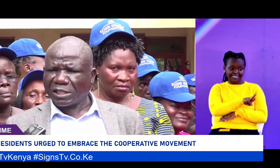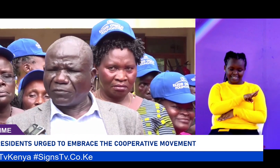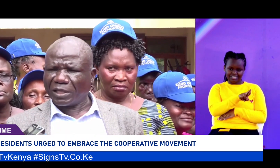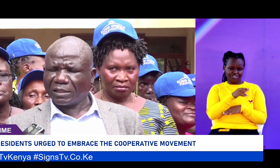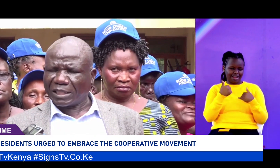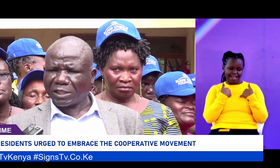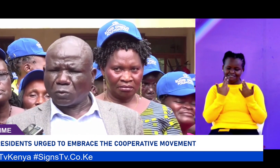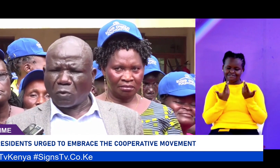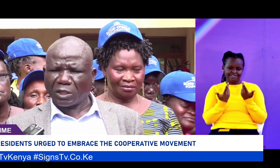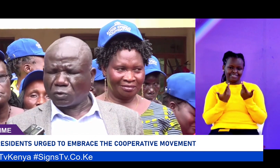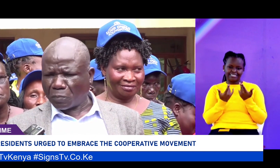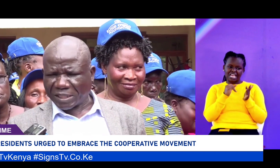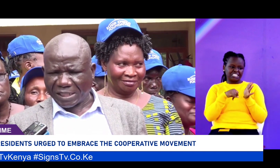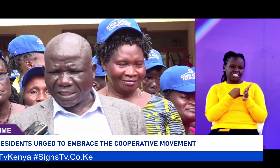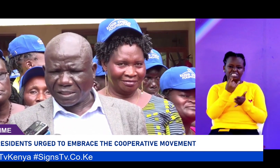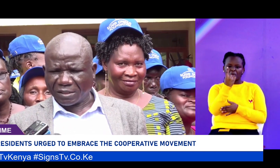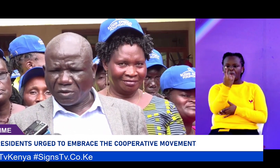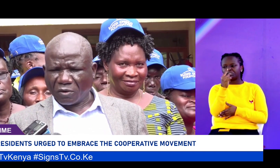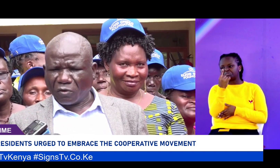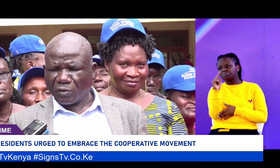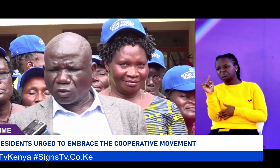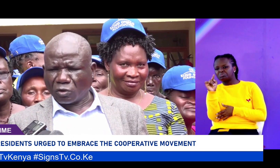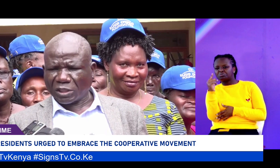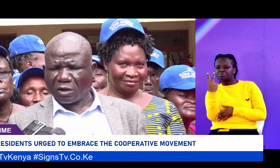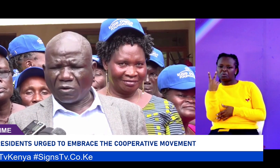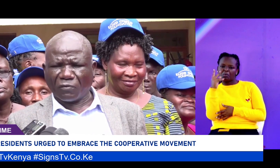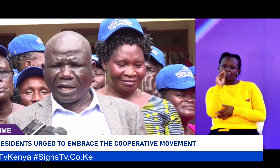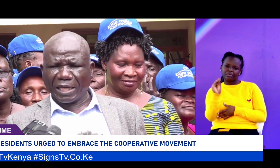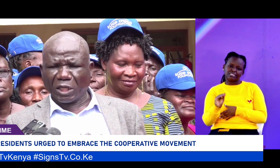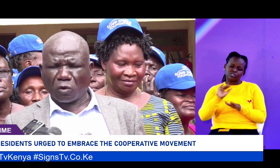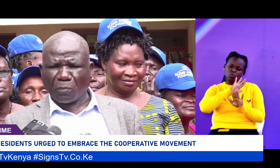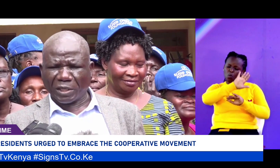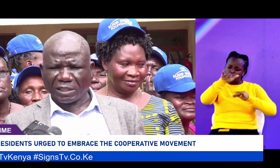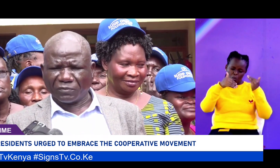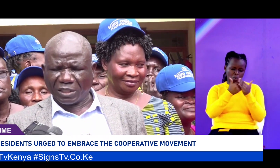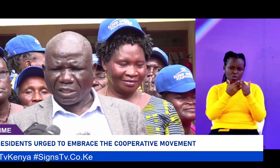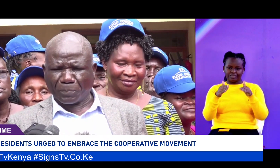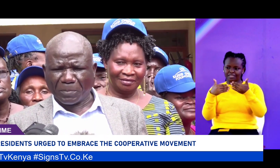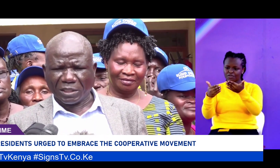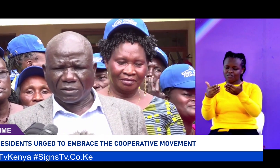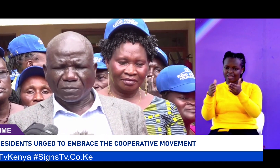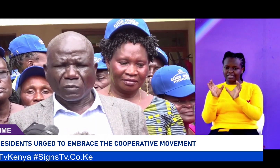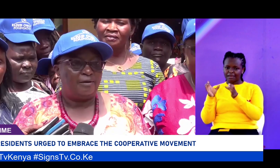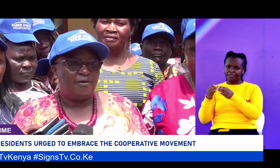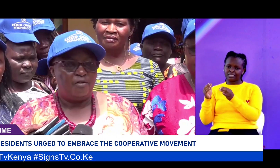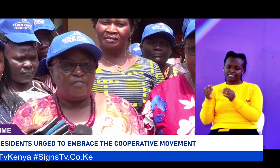is having just 1 to 2% of the total turnover in cooperative in the Republic.